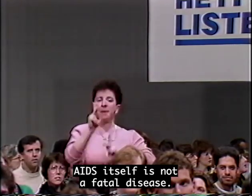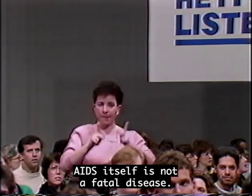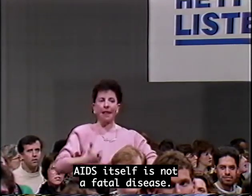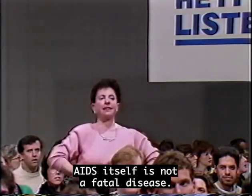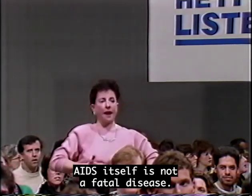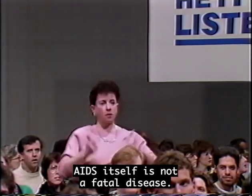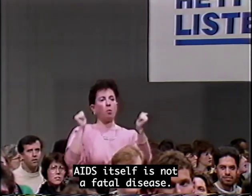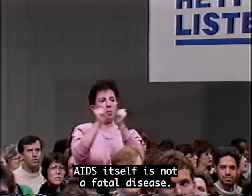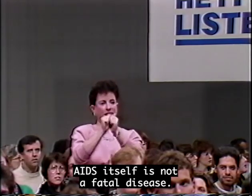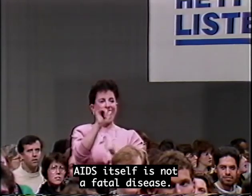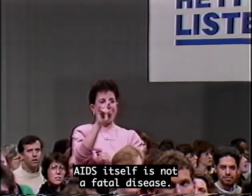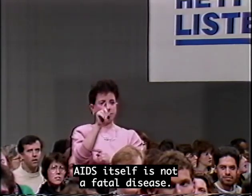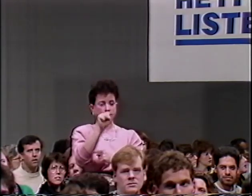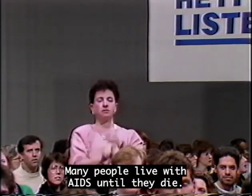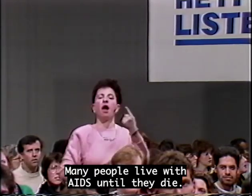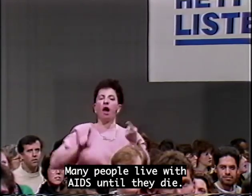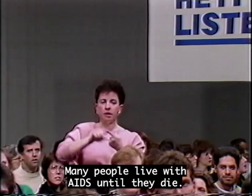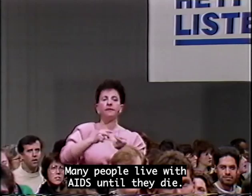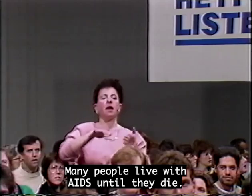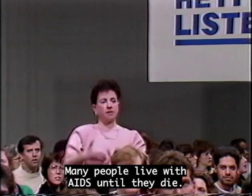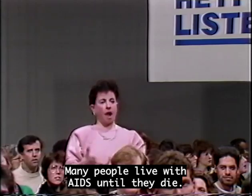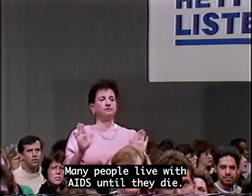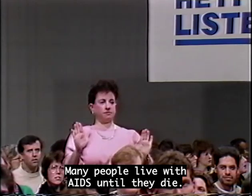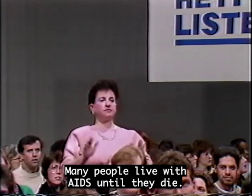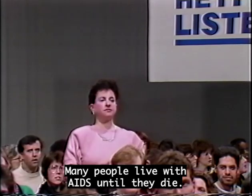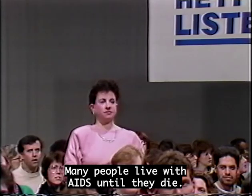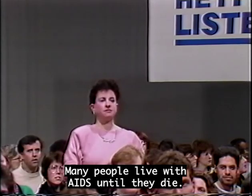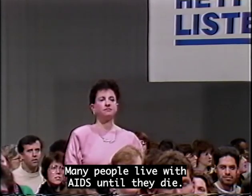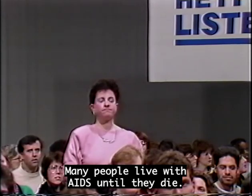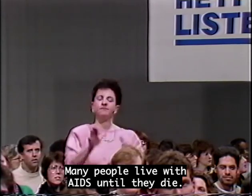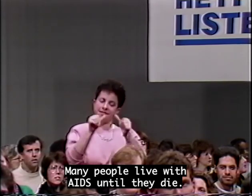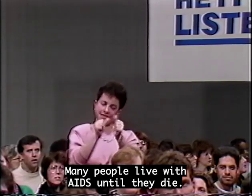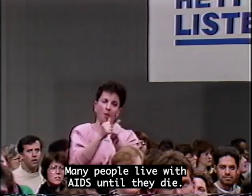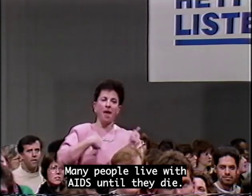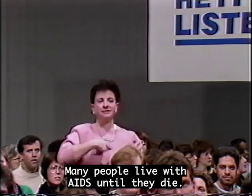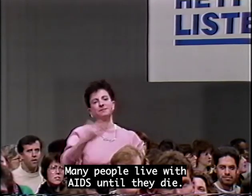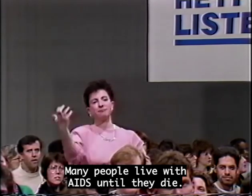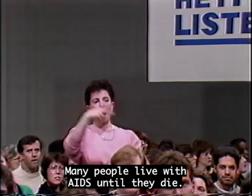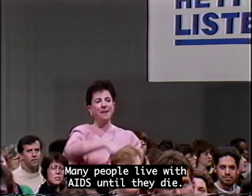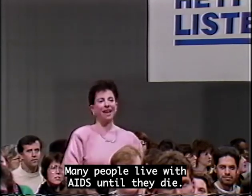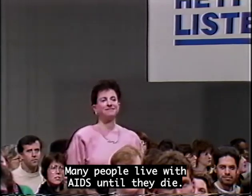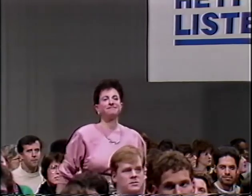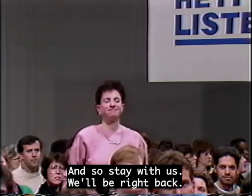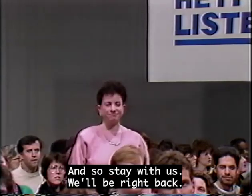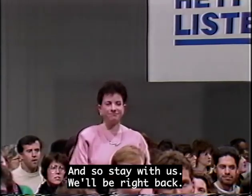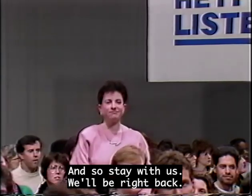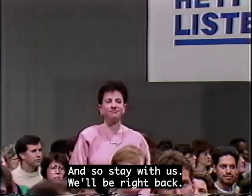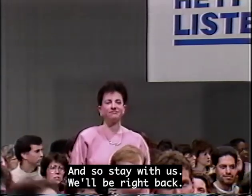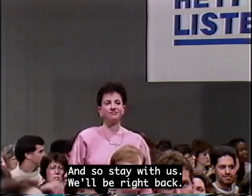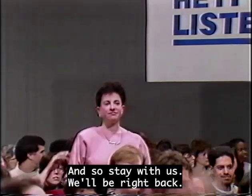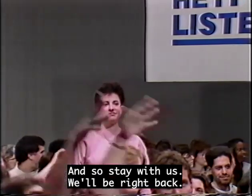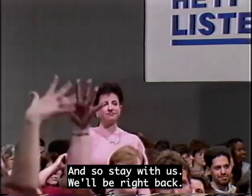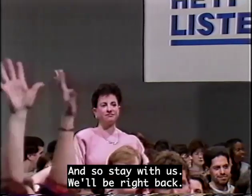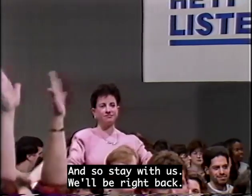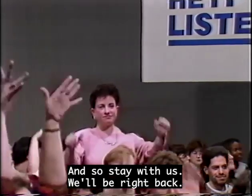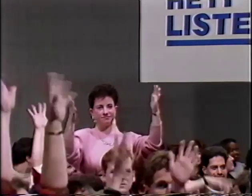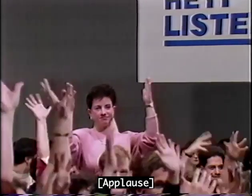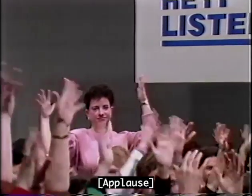fatal disease. Many people live with AIDS until they die. And so stay with us, we'll be right back.